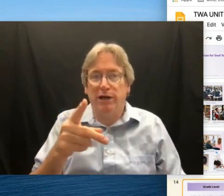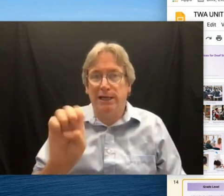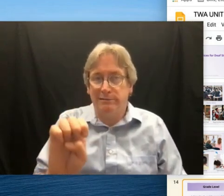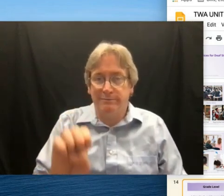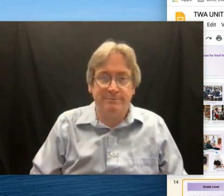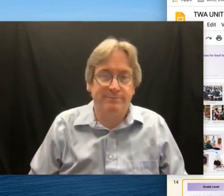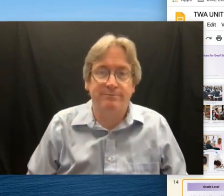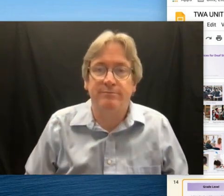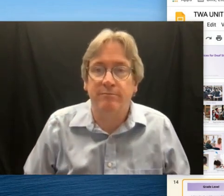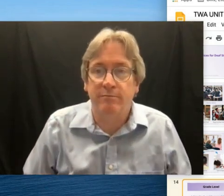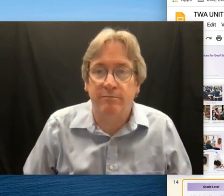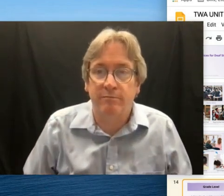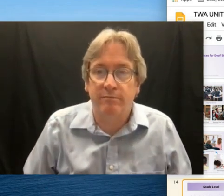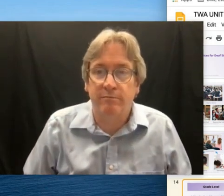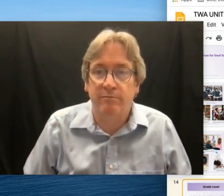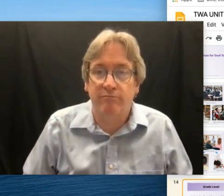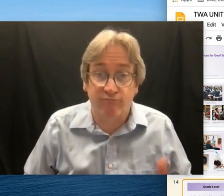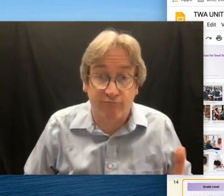Grade.